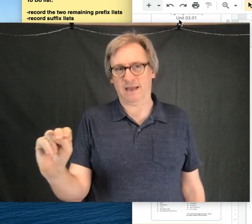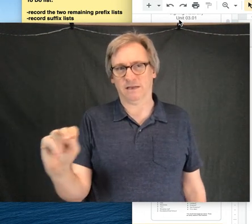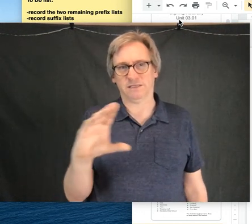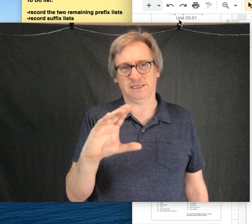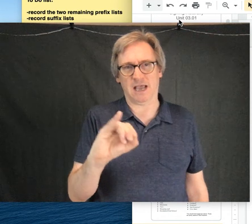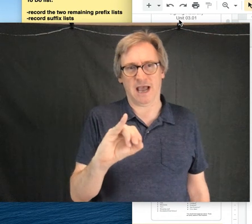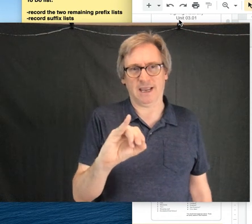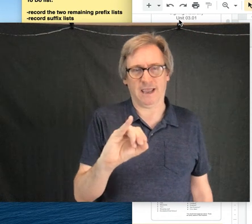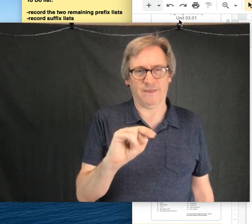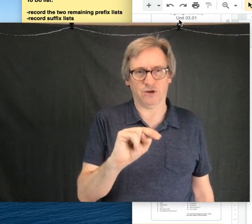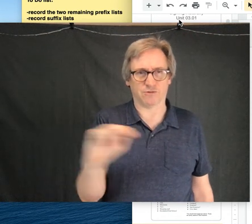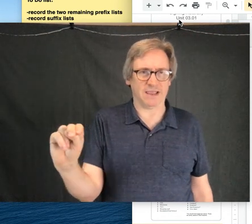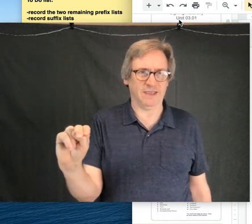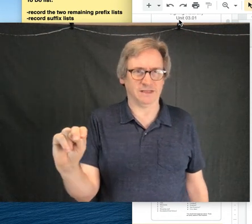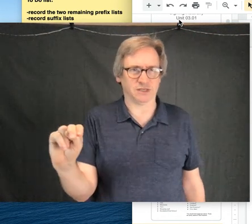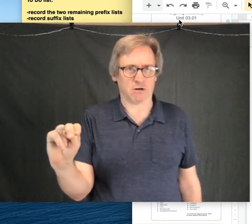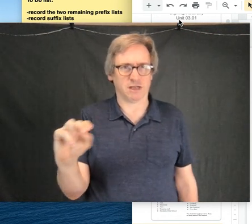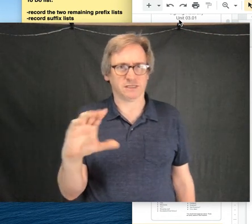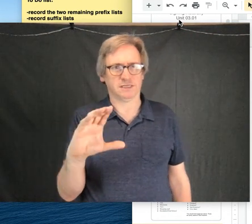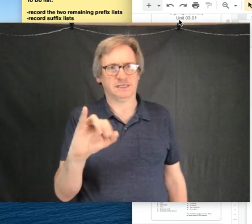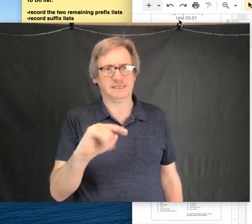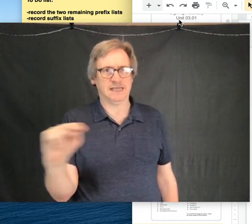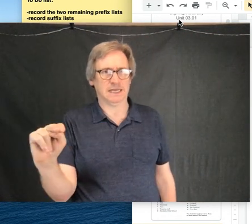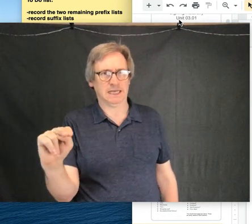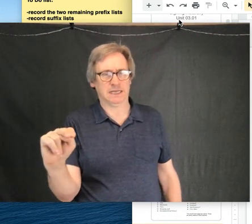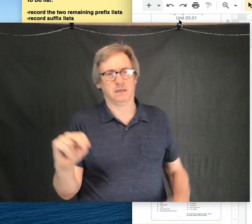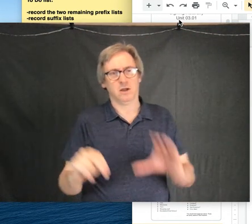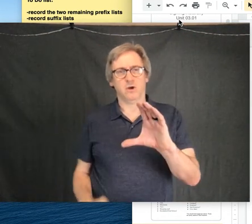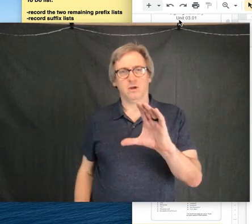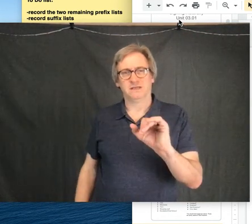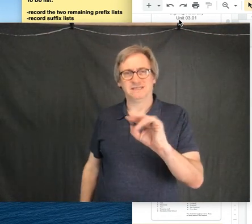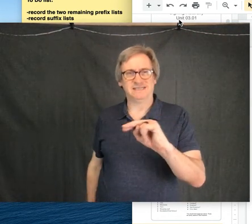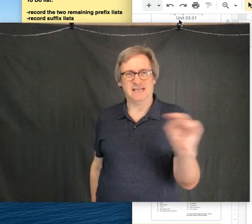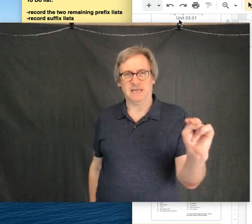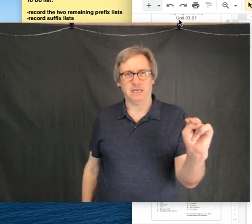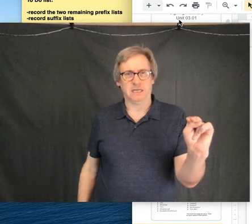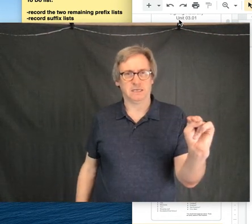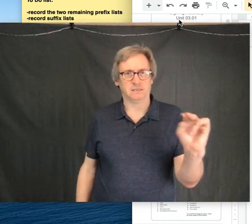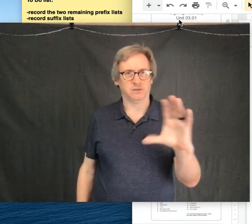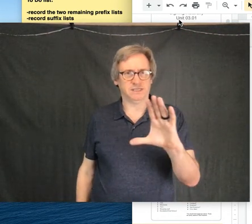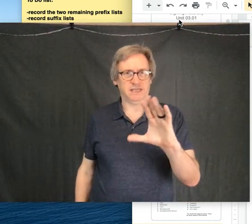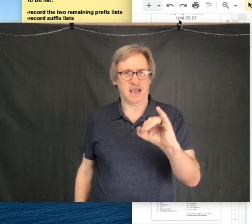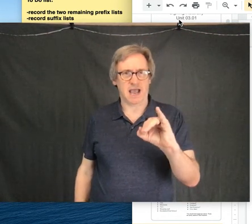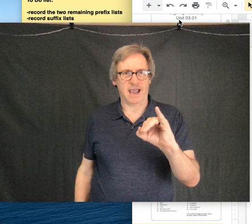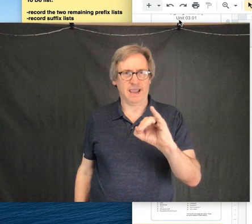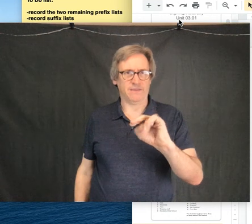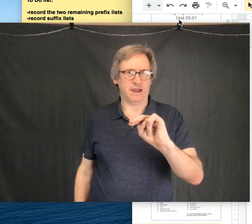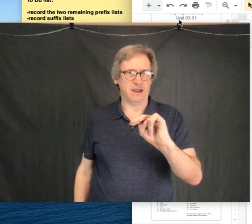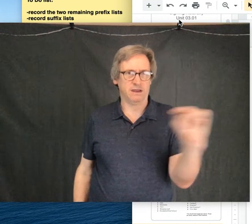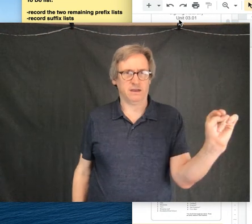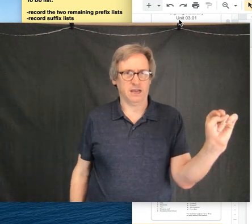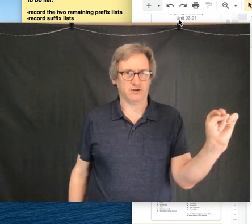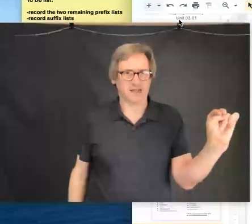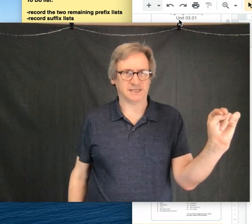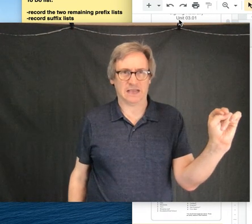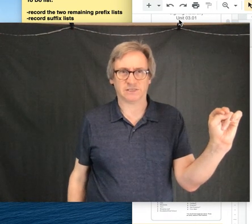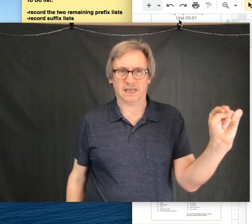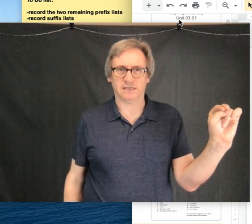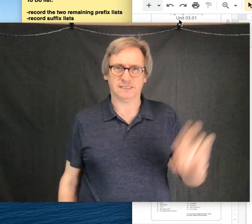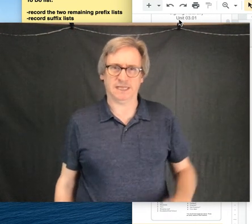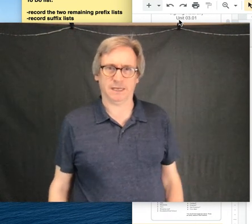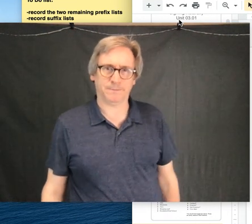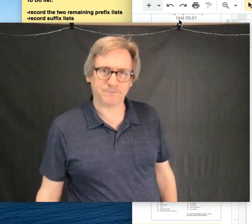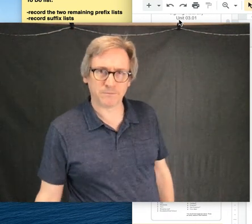C-I-N-N. C-I, and then drag the N's across. Sin. So CI, and then it drags to the